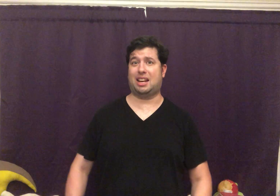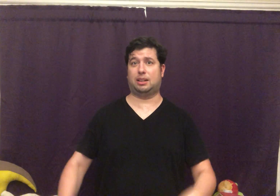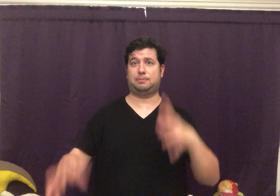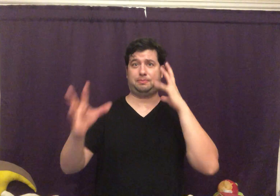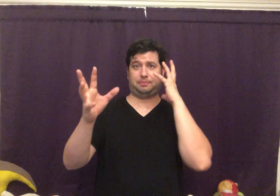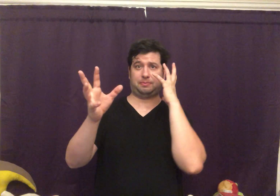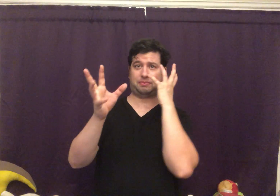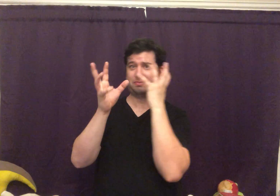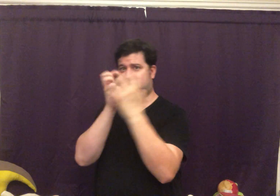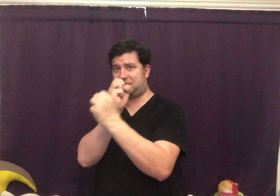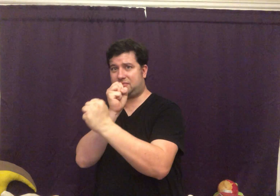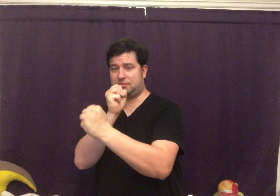Mean.